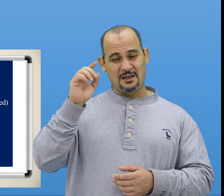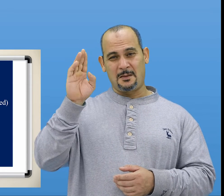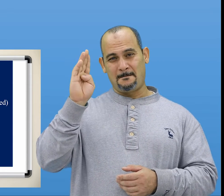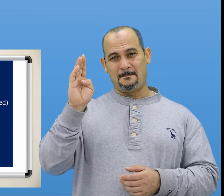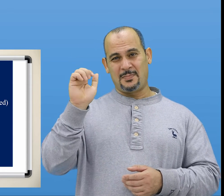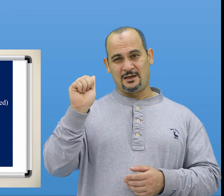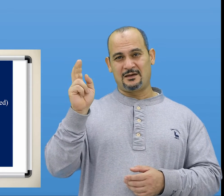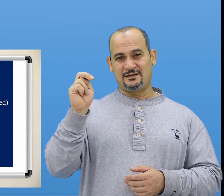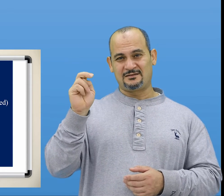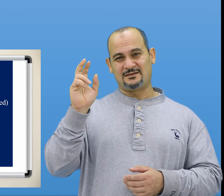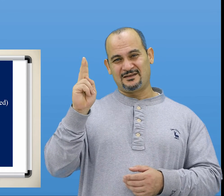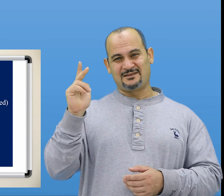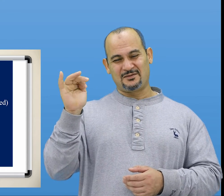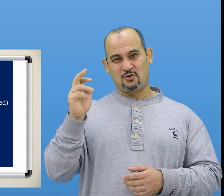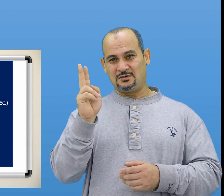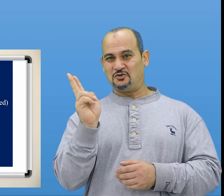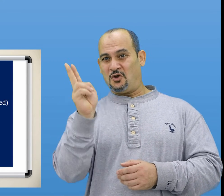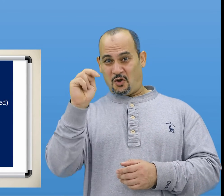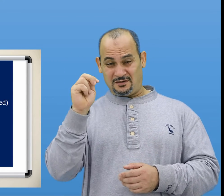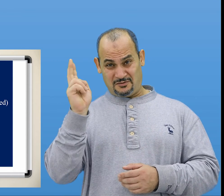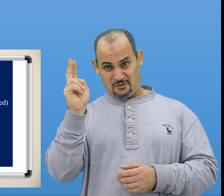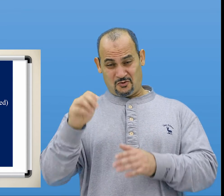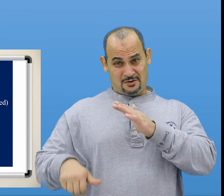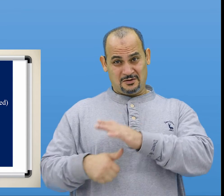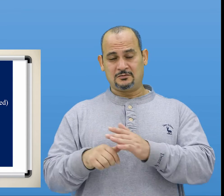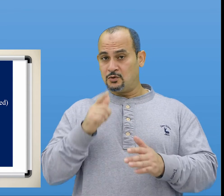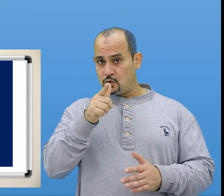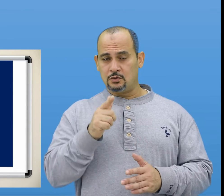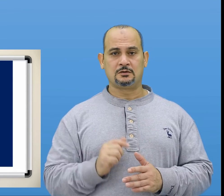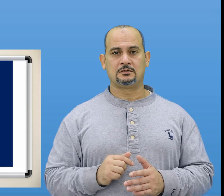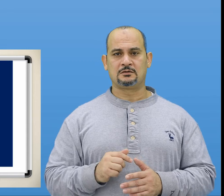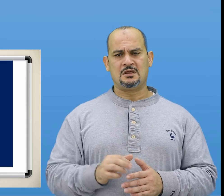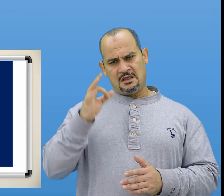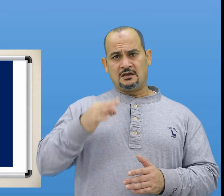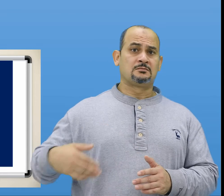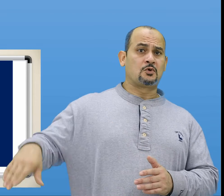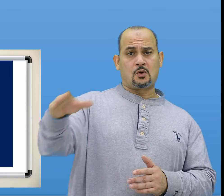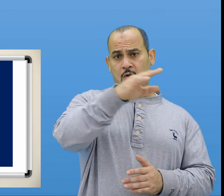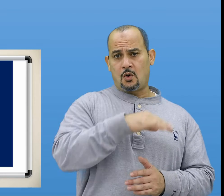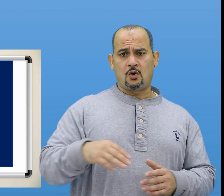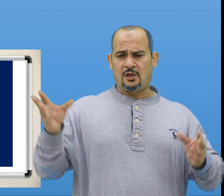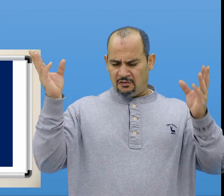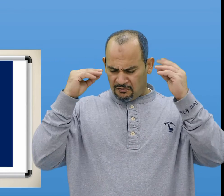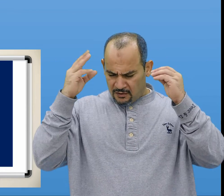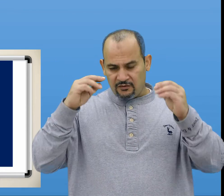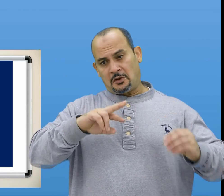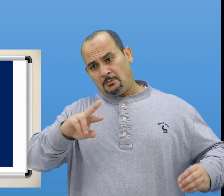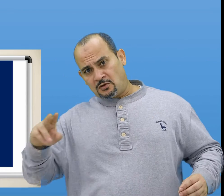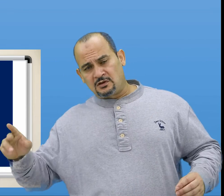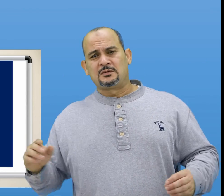do? They desert their homeland for a better life. Now, let's move along with the family celebrations.